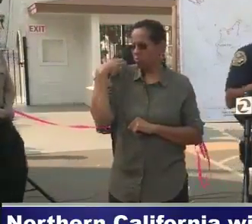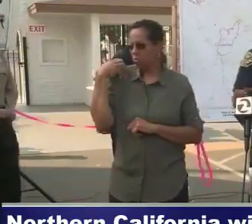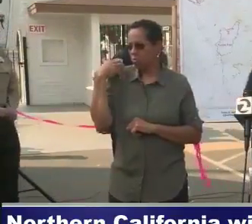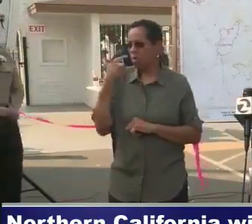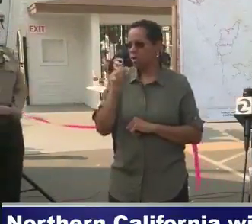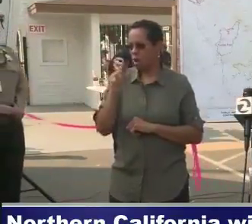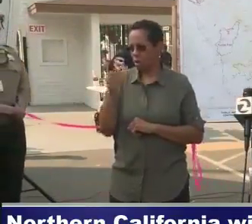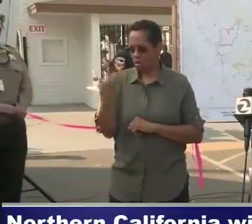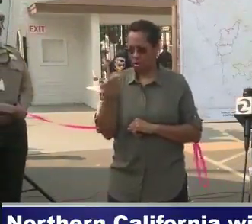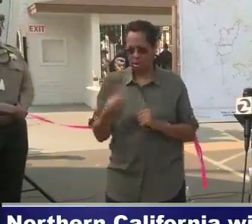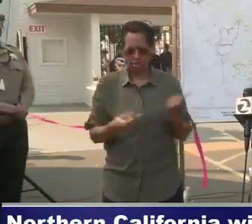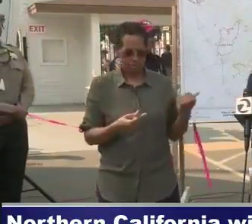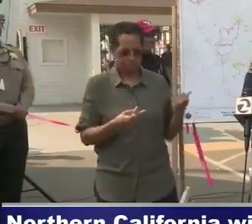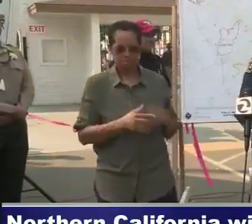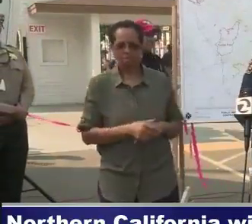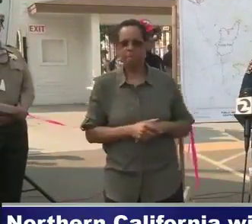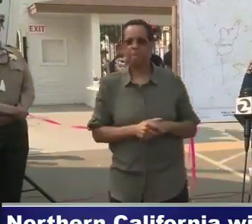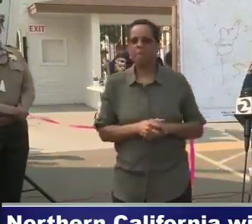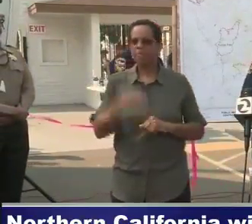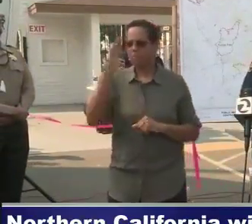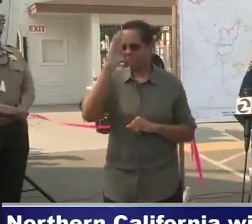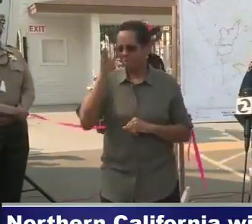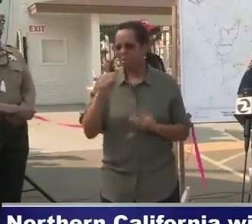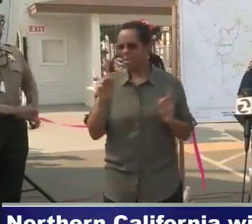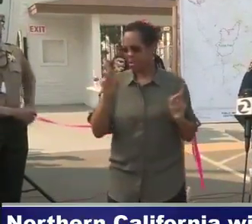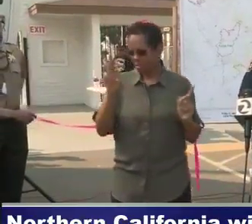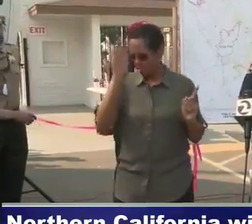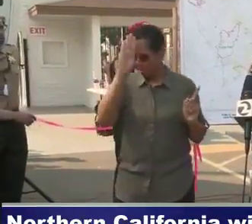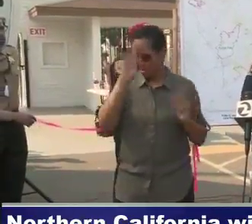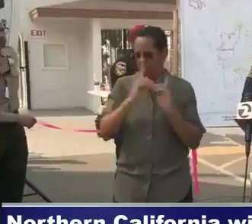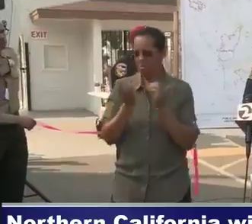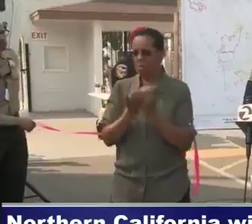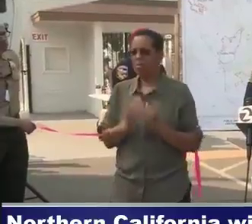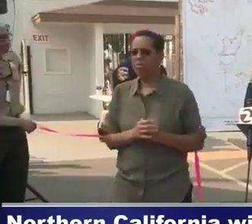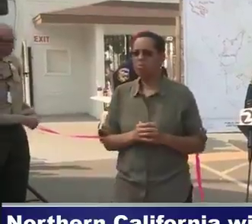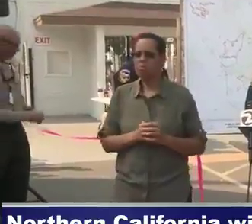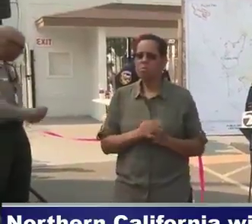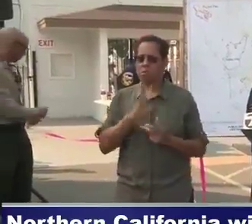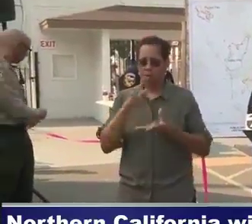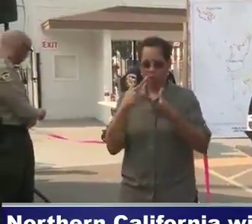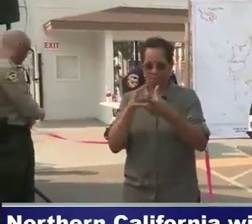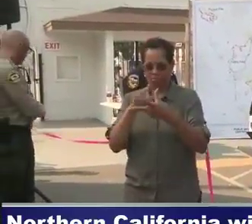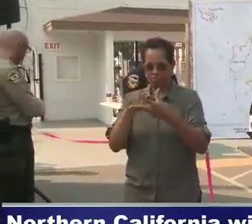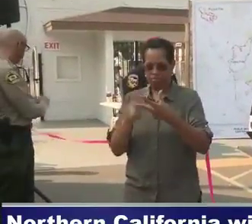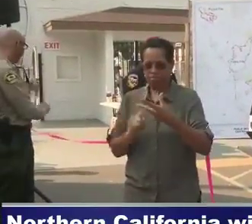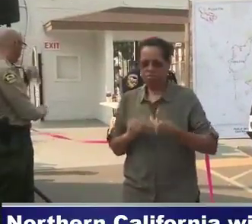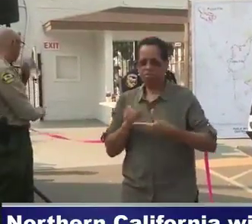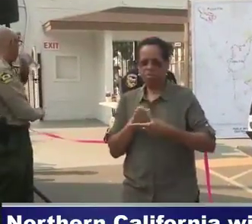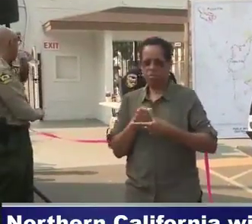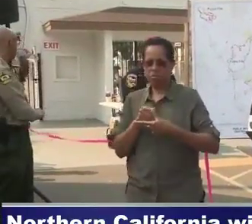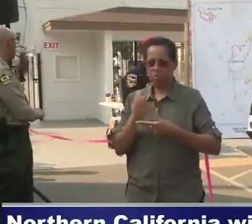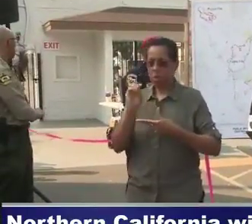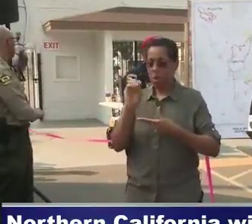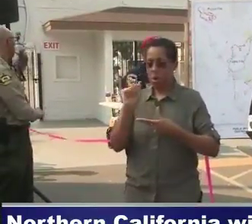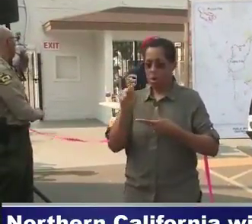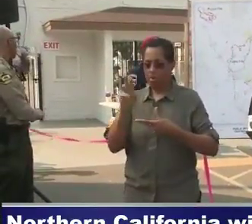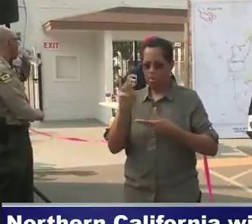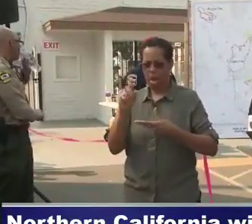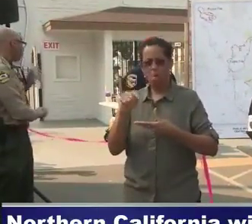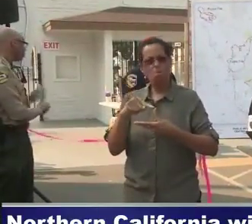Hello, everyone. Tony Gosner, Santa Rosa Fire Department. Want to touch on 3 points. Oakmont. There's a lot of good work going on